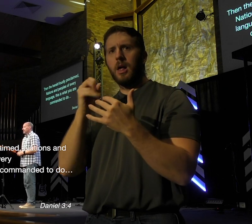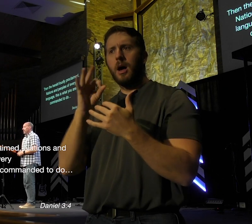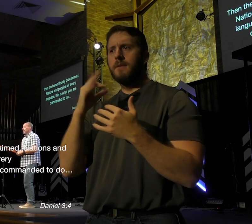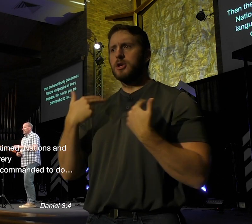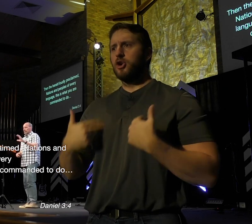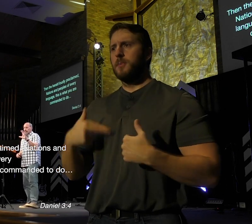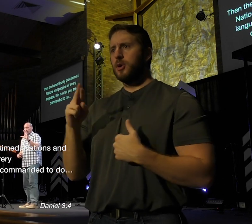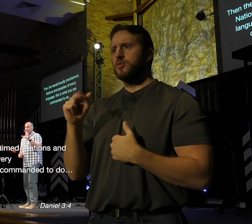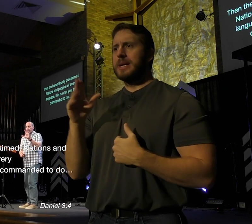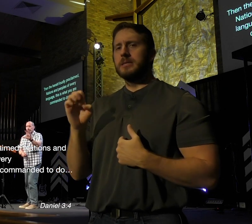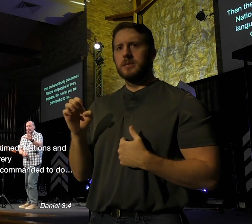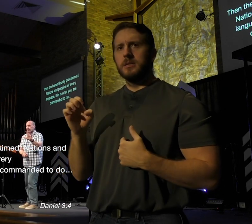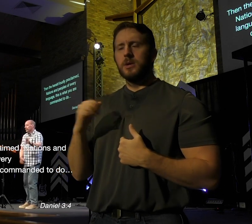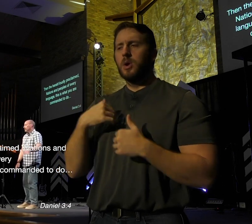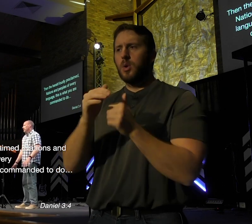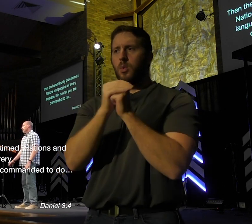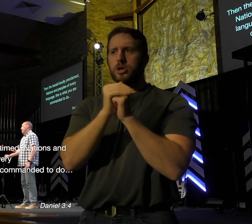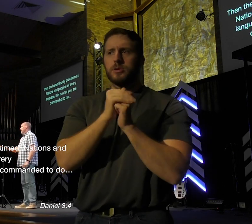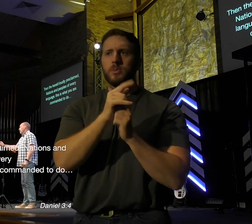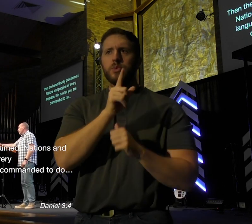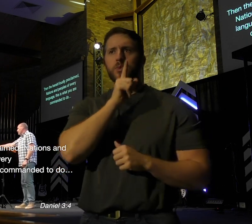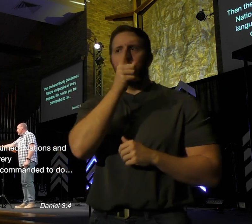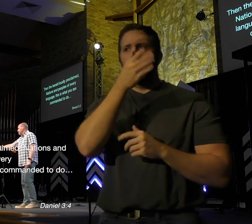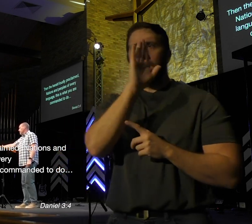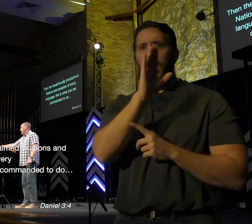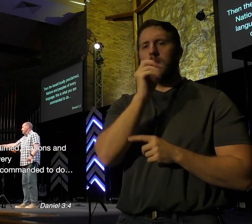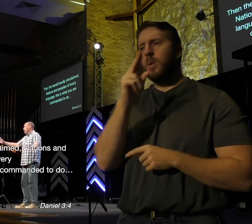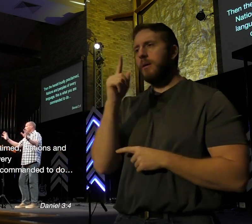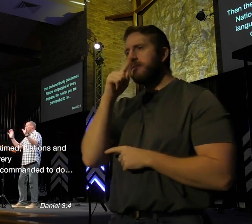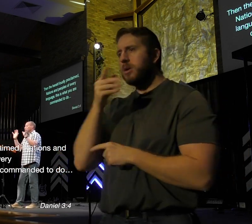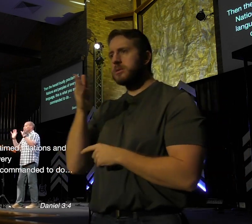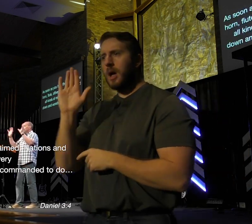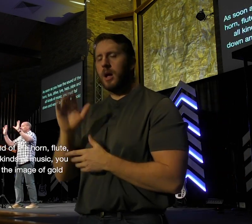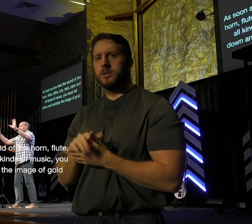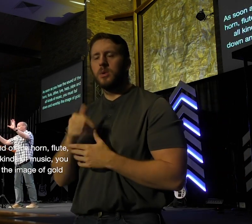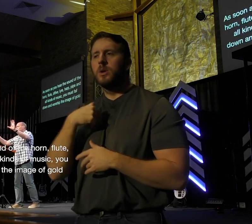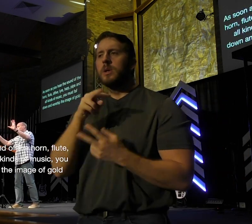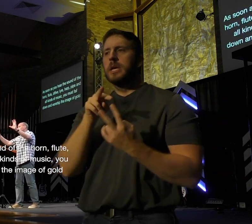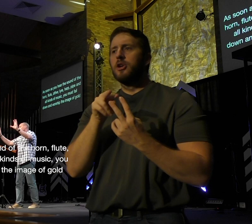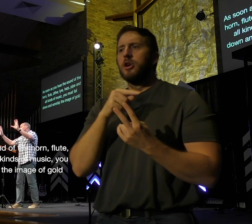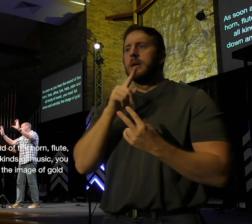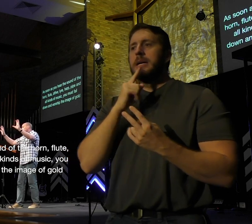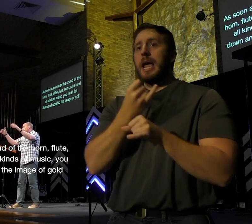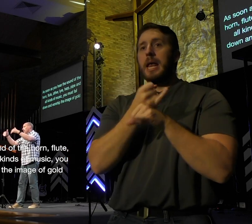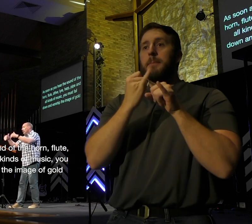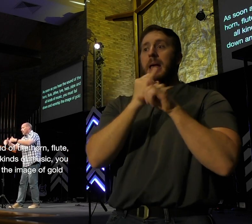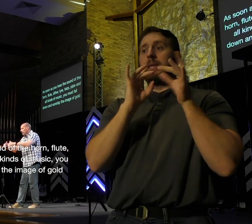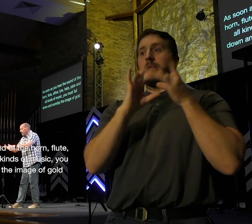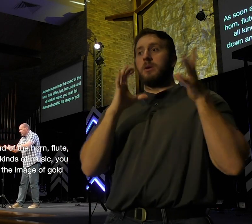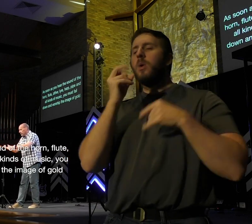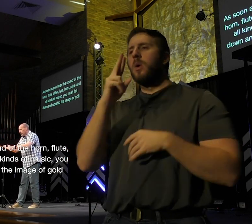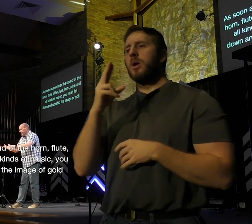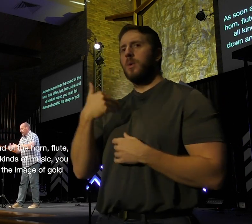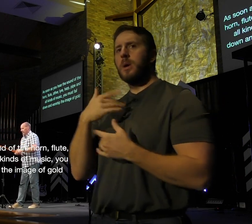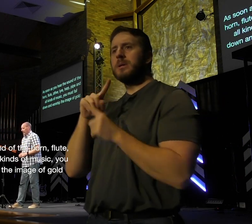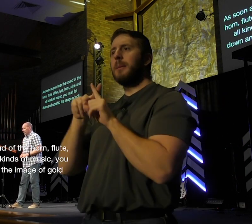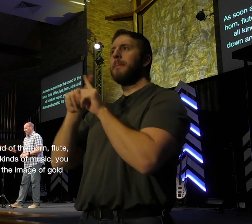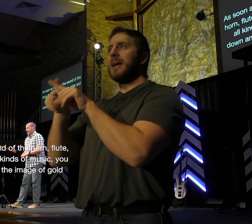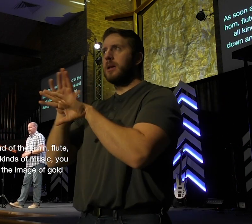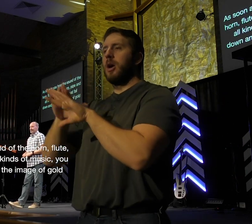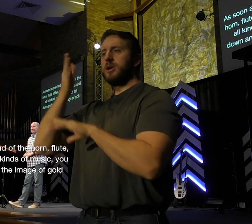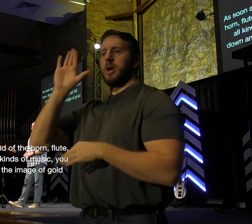human race. Either we will worship the true God or false gods. We'll either be independent from God or we will be